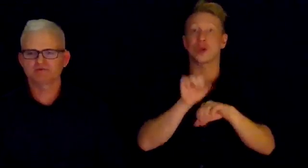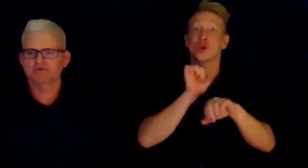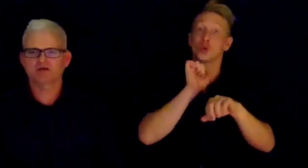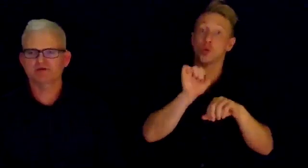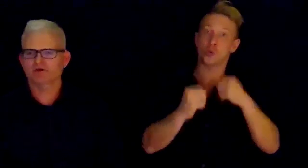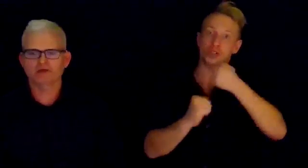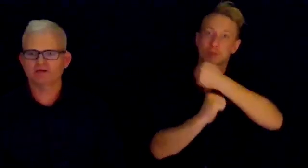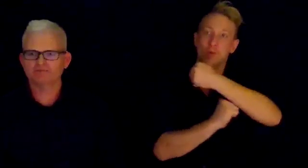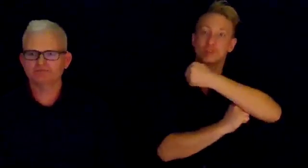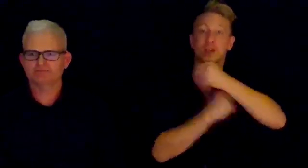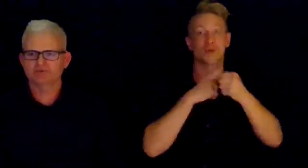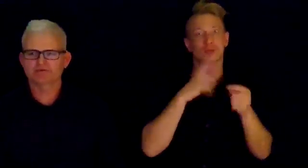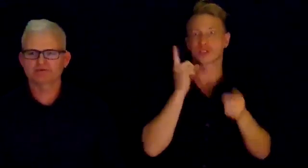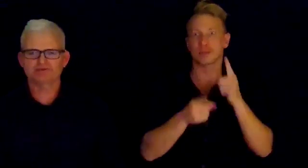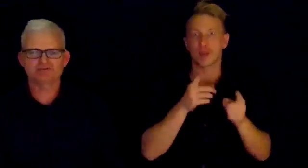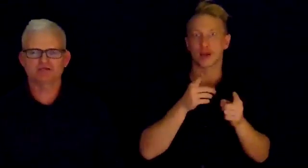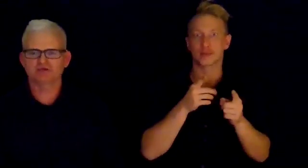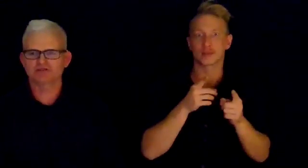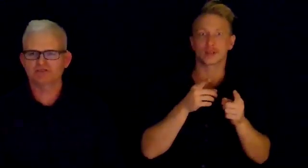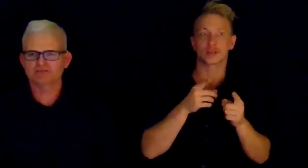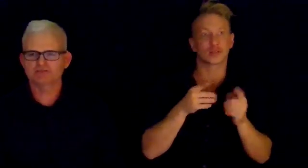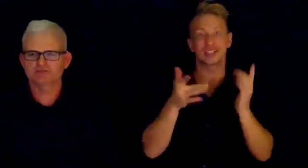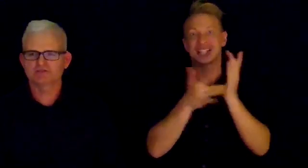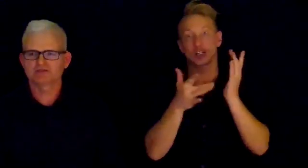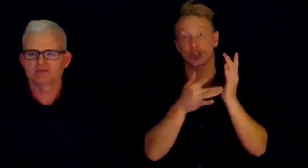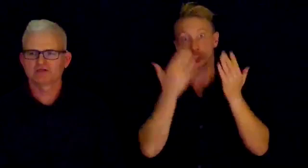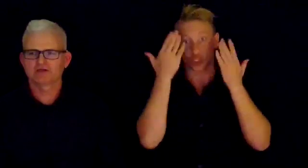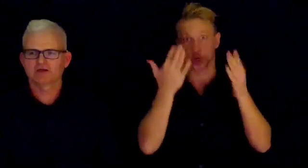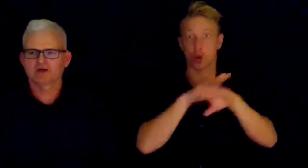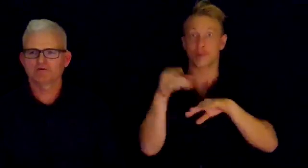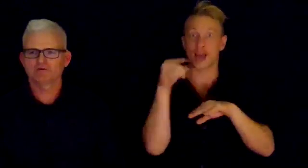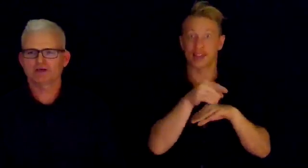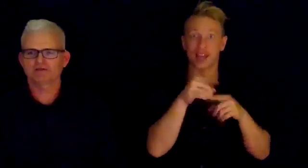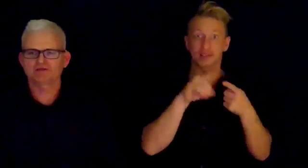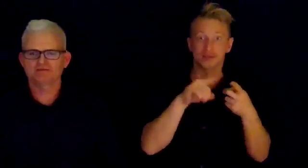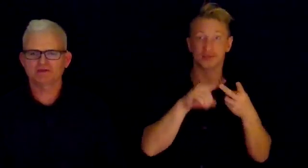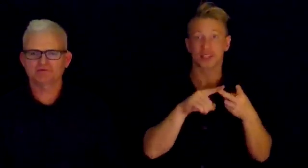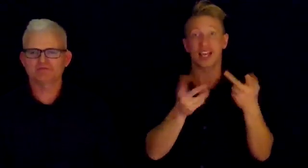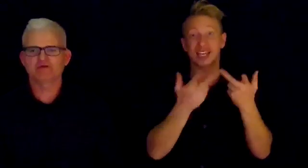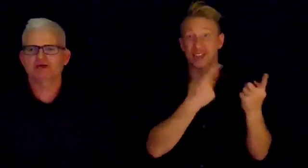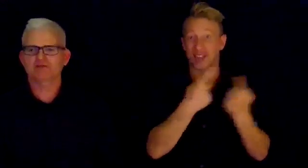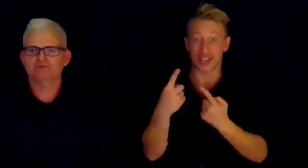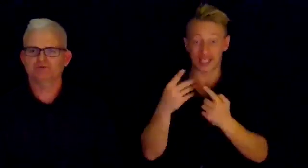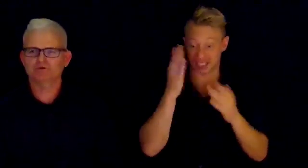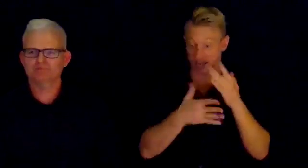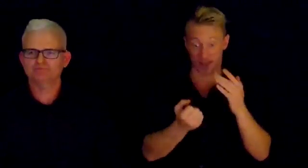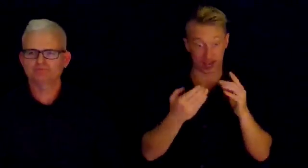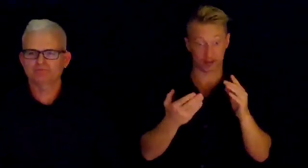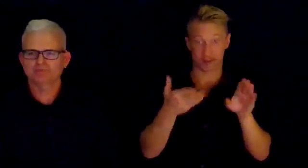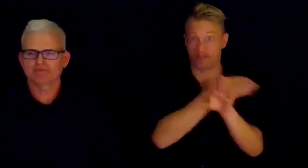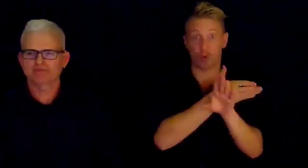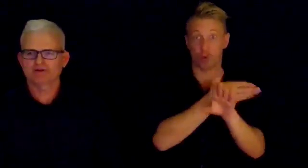Some of the things that we don't know about, such as technology, and all the other things that we've never had